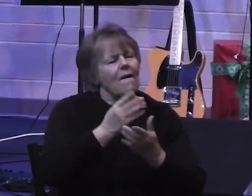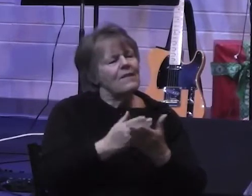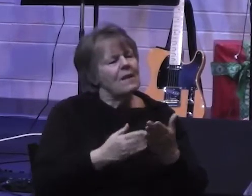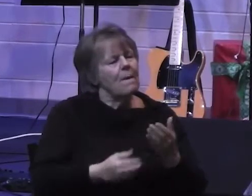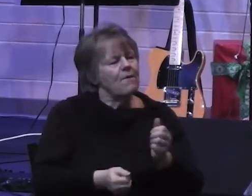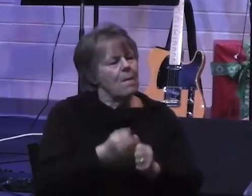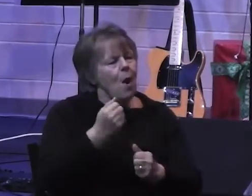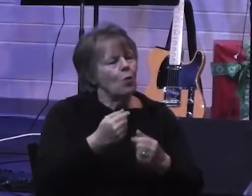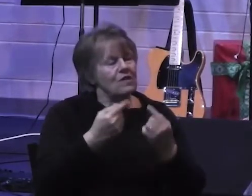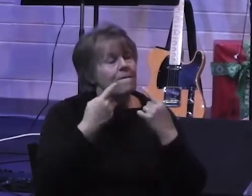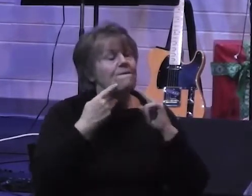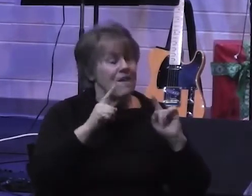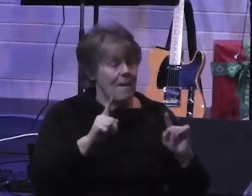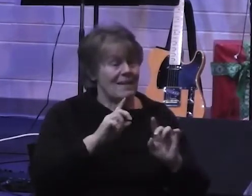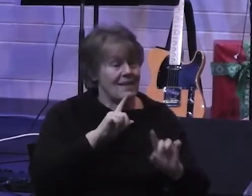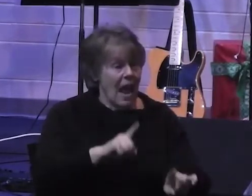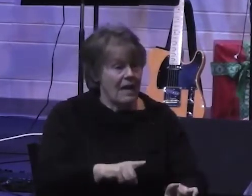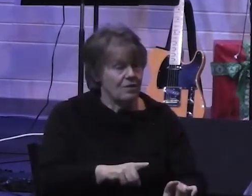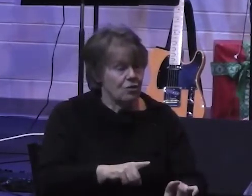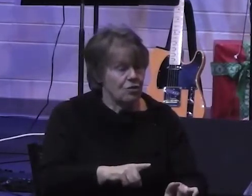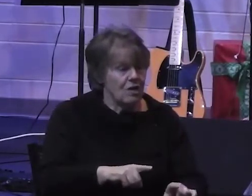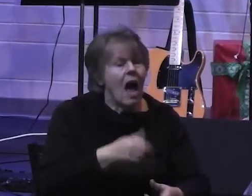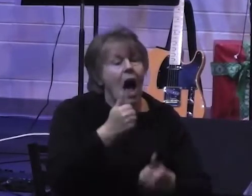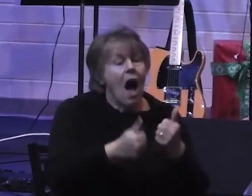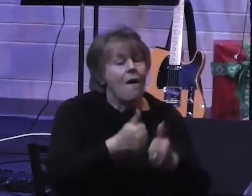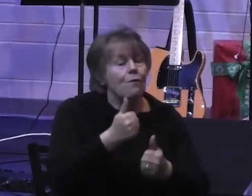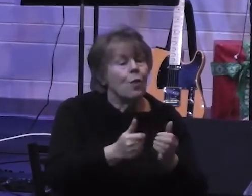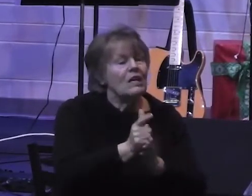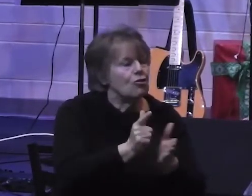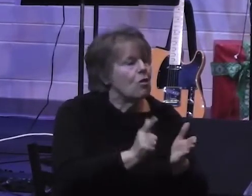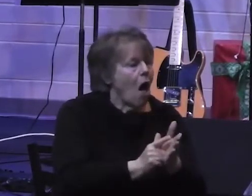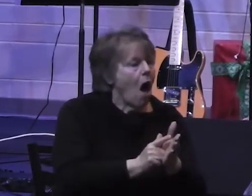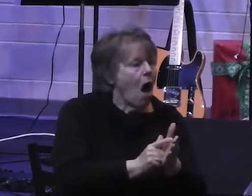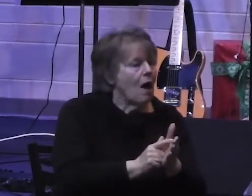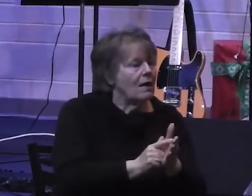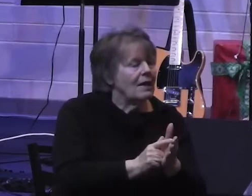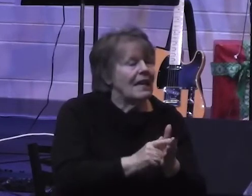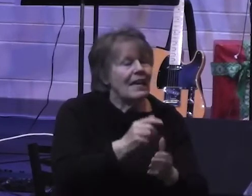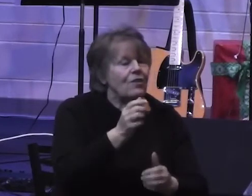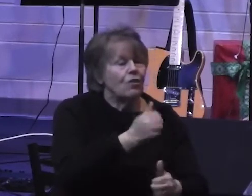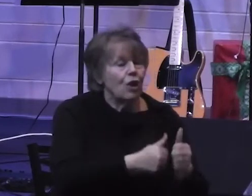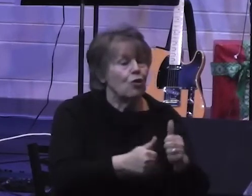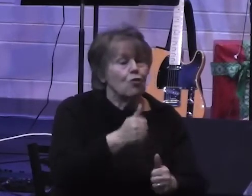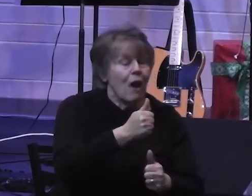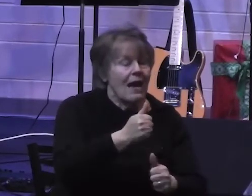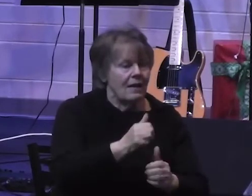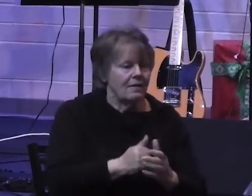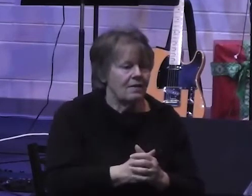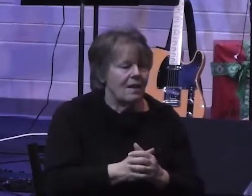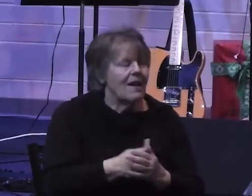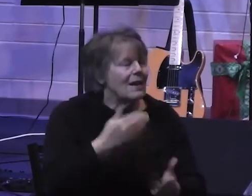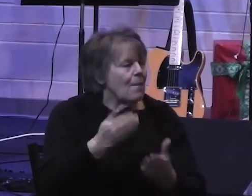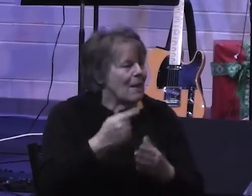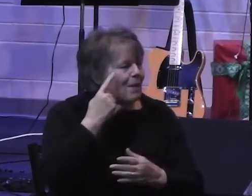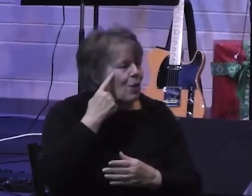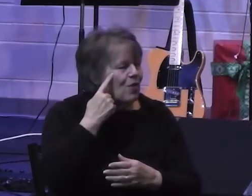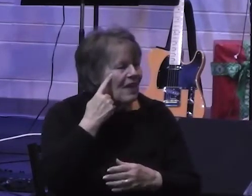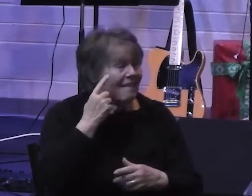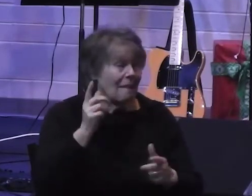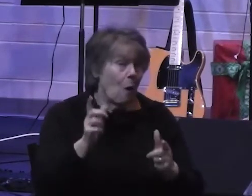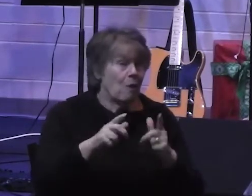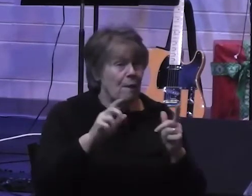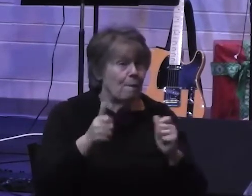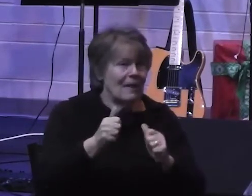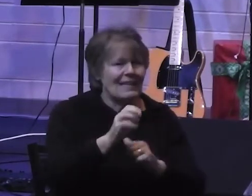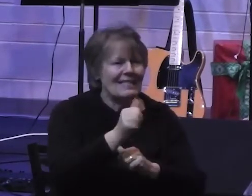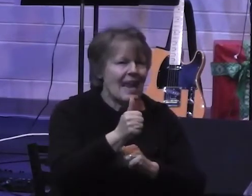answers to the question, which law is the greatest? Now, of course, you might start by thinking, hey, the Big Ten, they're a